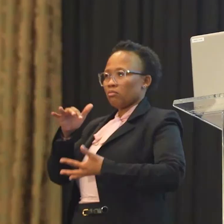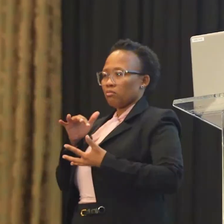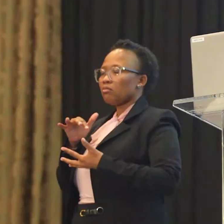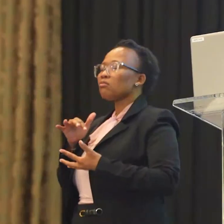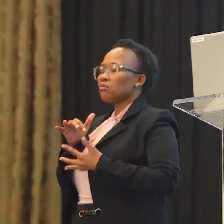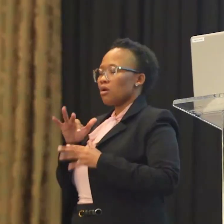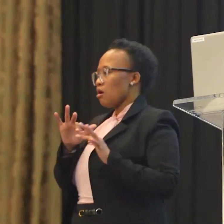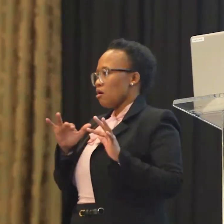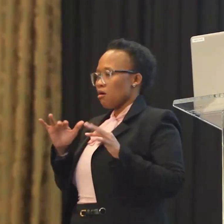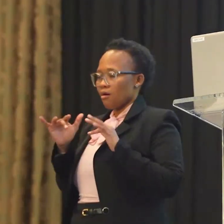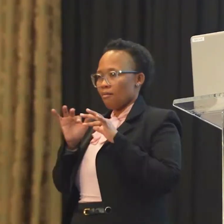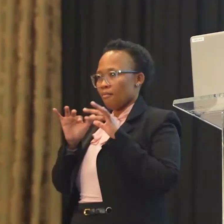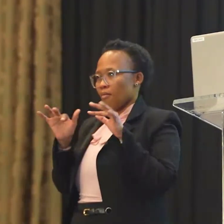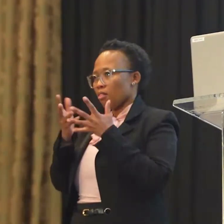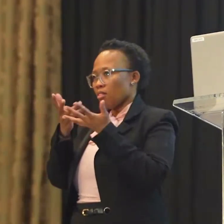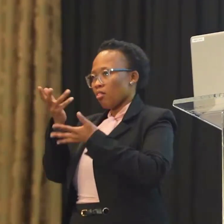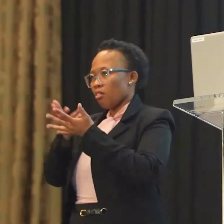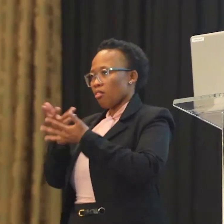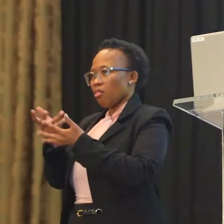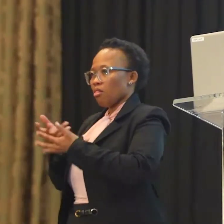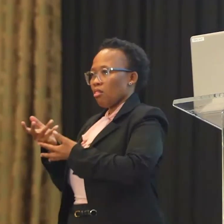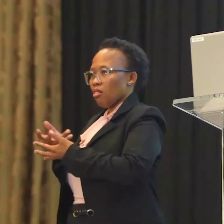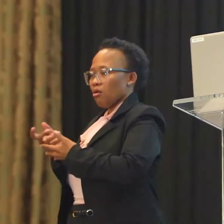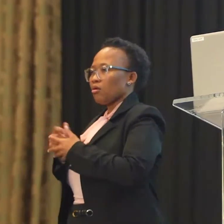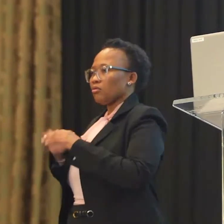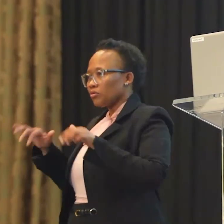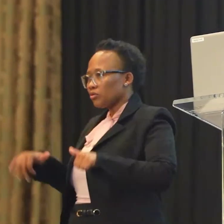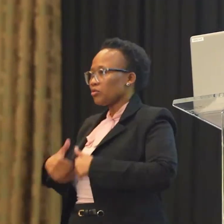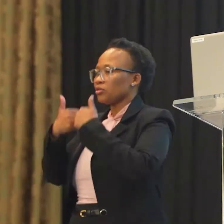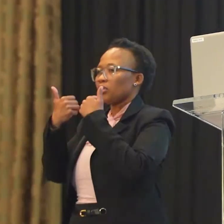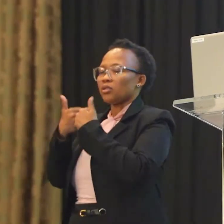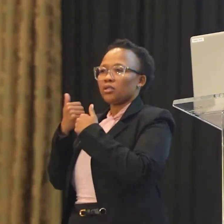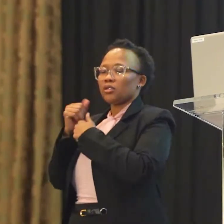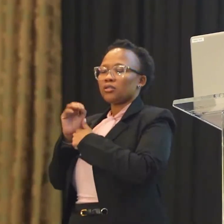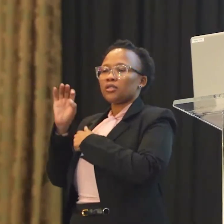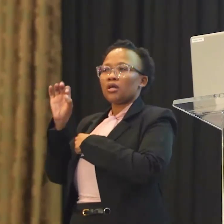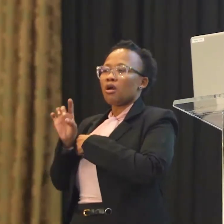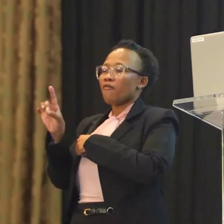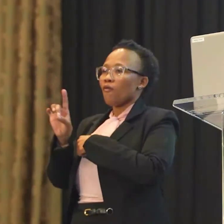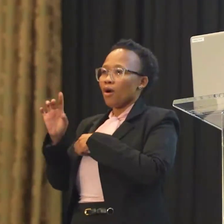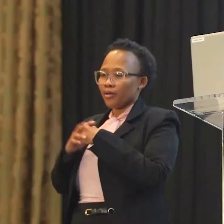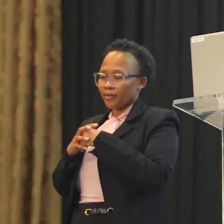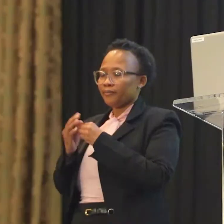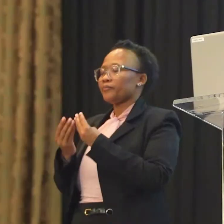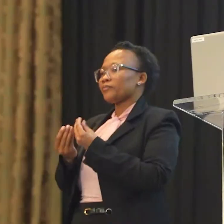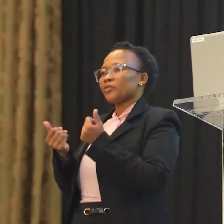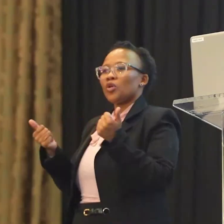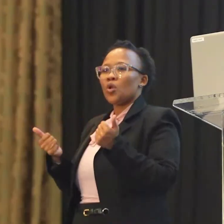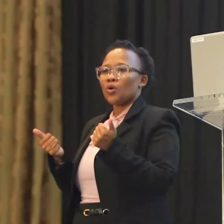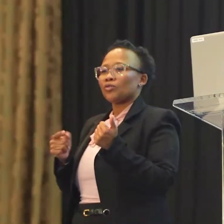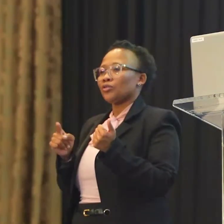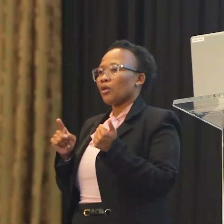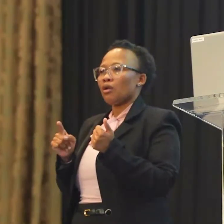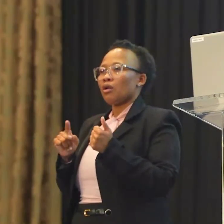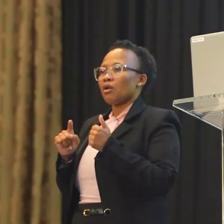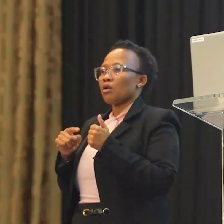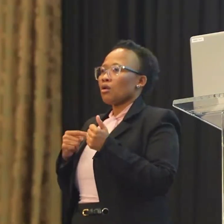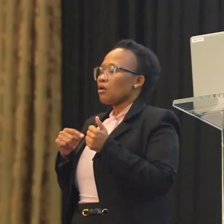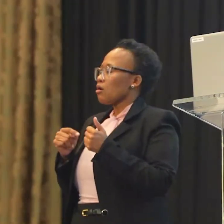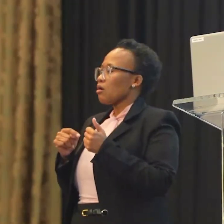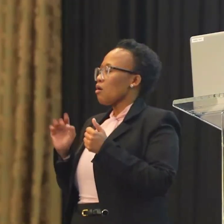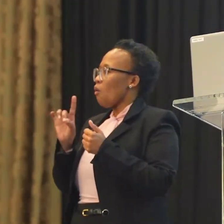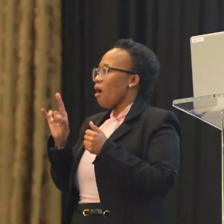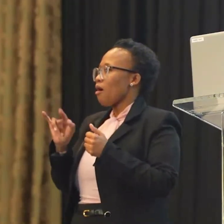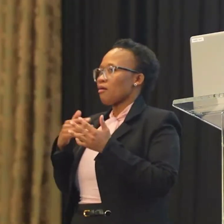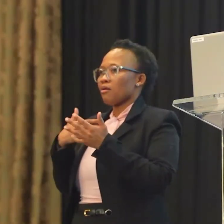key population on how the challenges that they are facing and how generate solutions on how this can be fixed. And